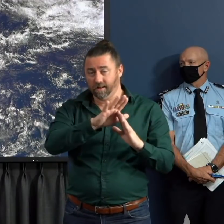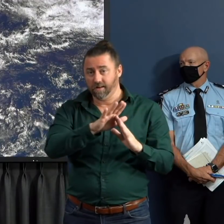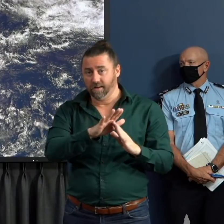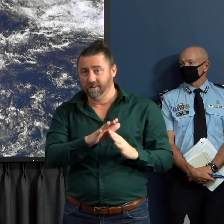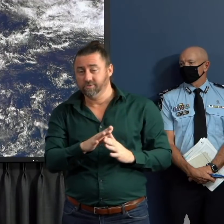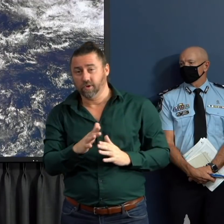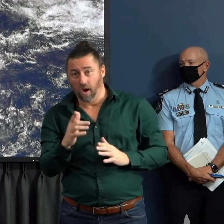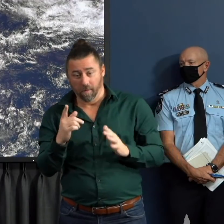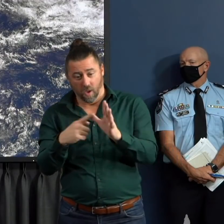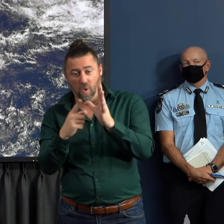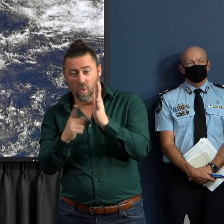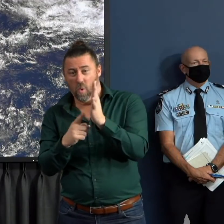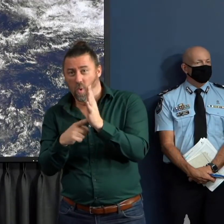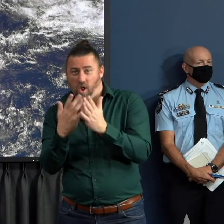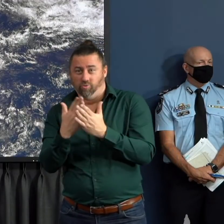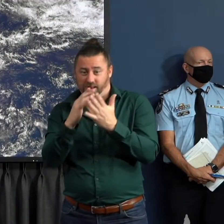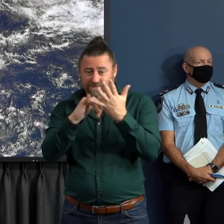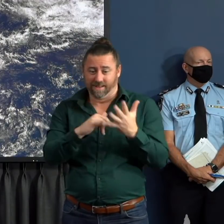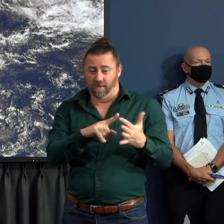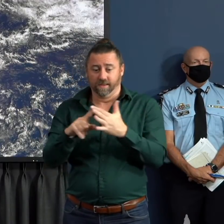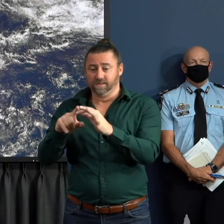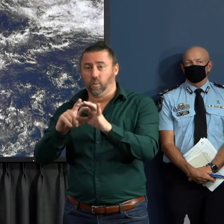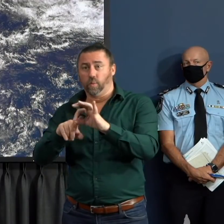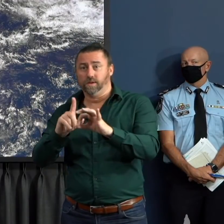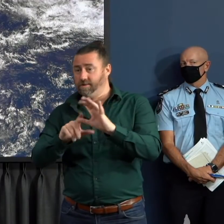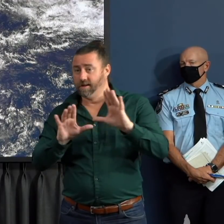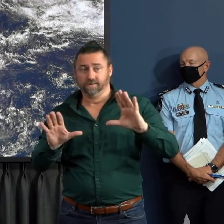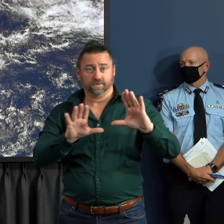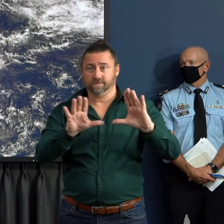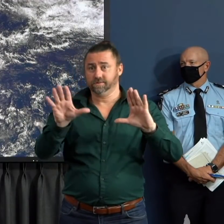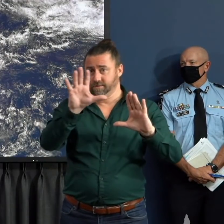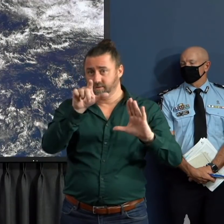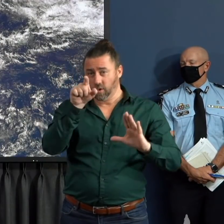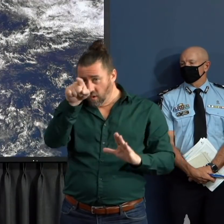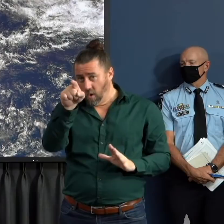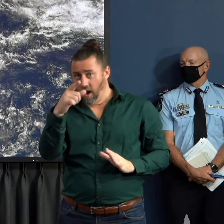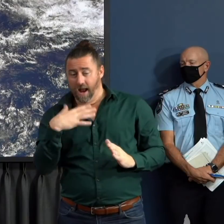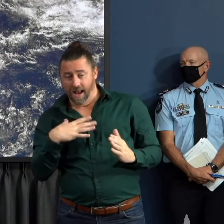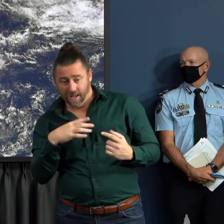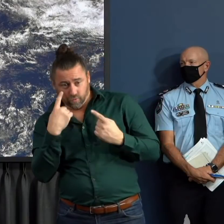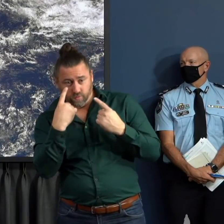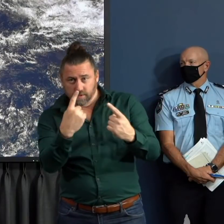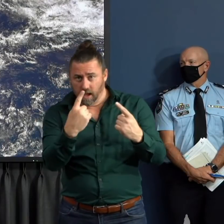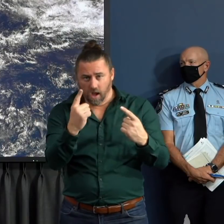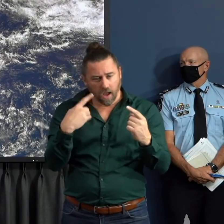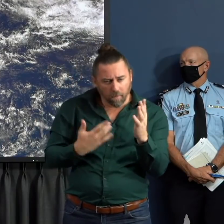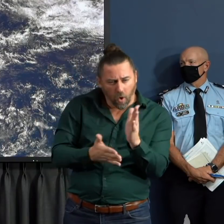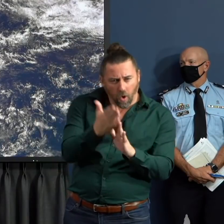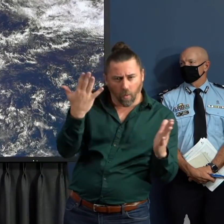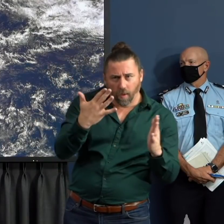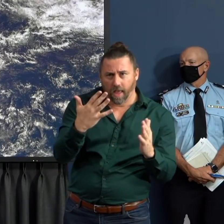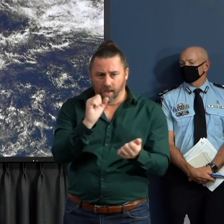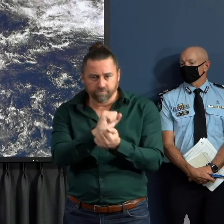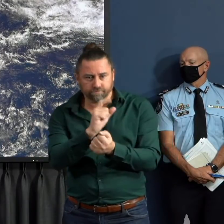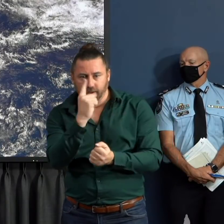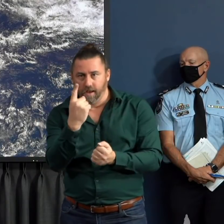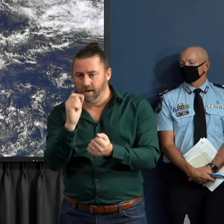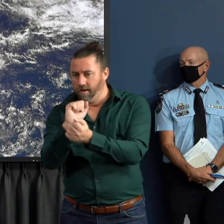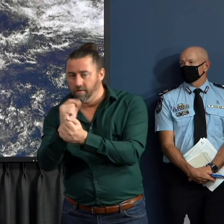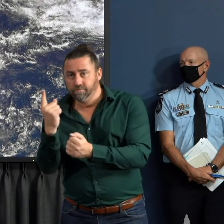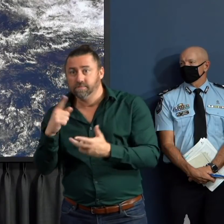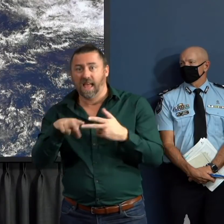people in those areas to zone in terms of the information, and if you don't need to move around, please don't.